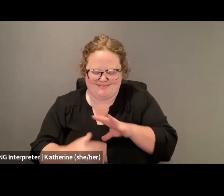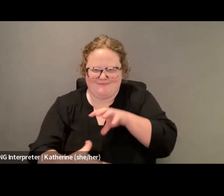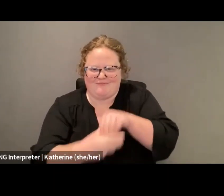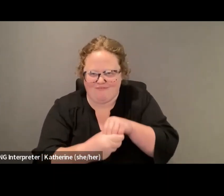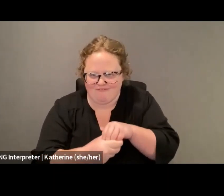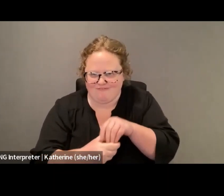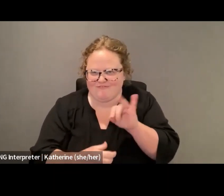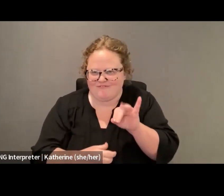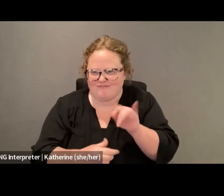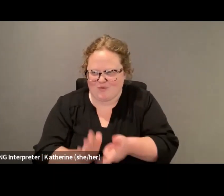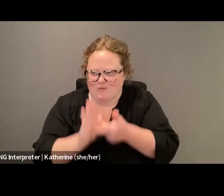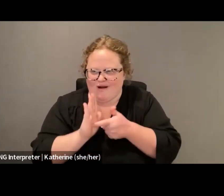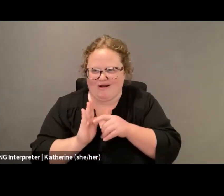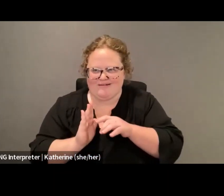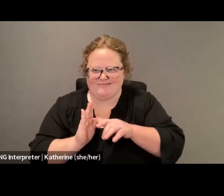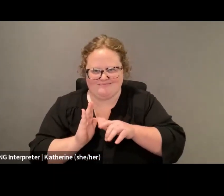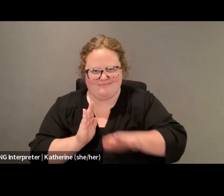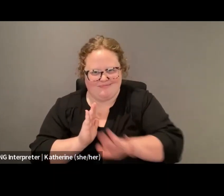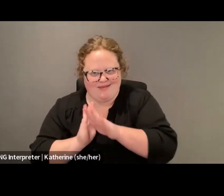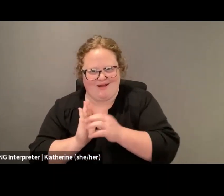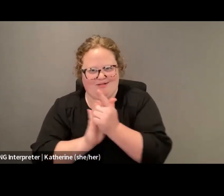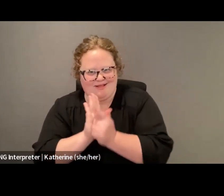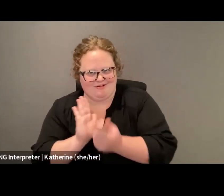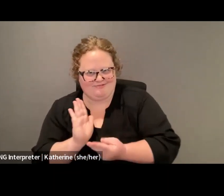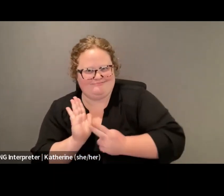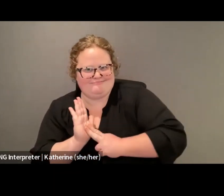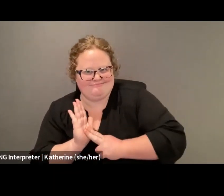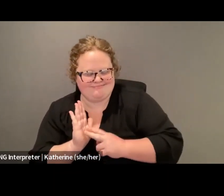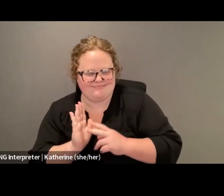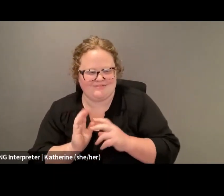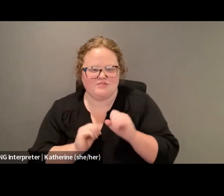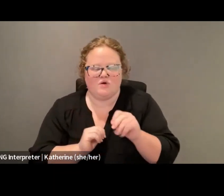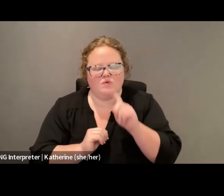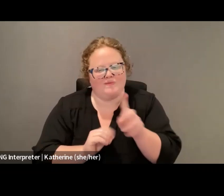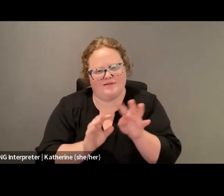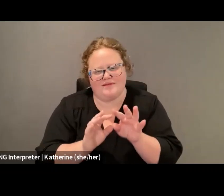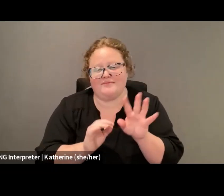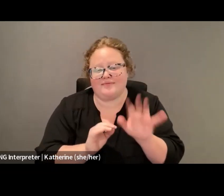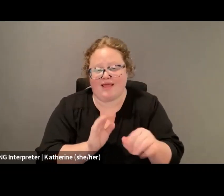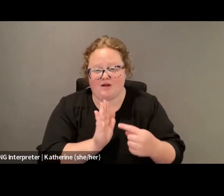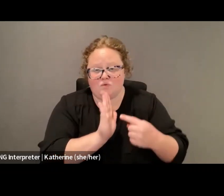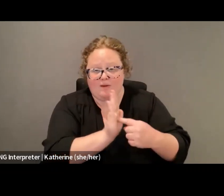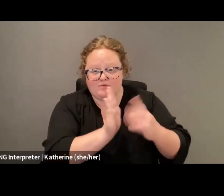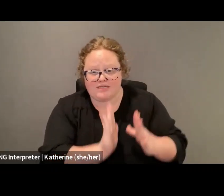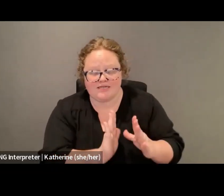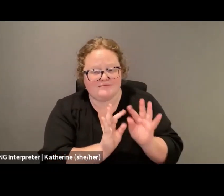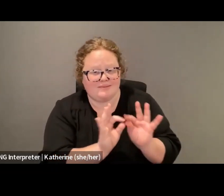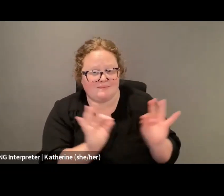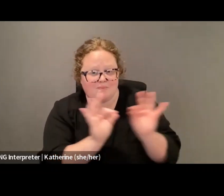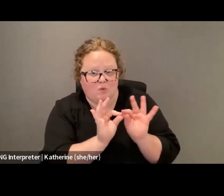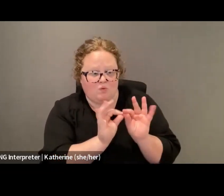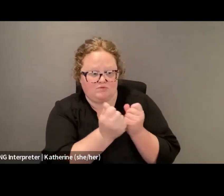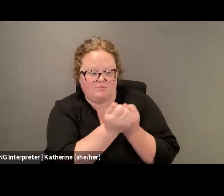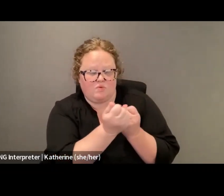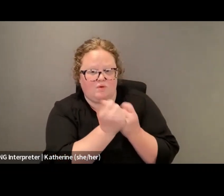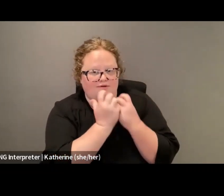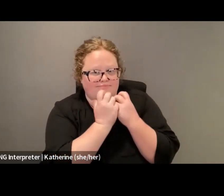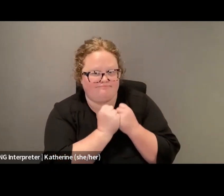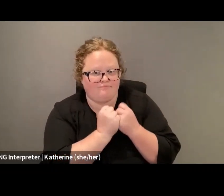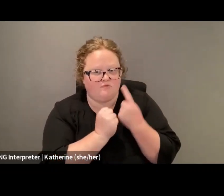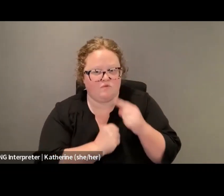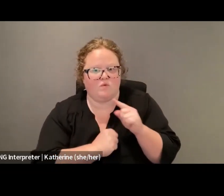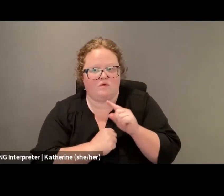on participants. So the representative is a very, very important support available for participants.